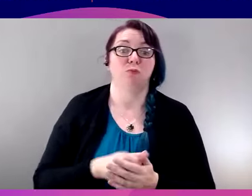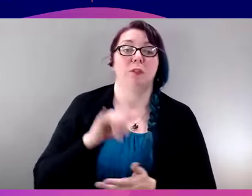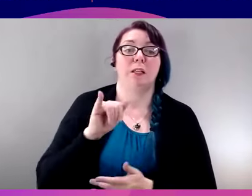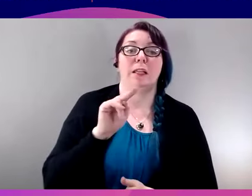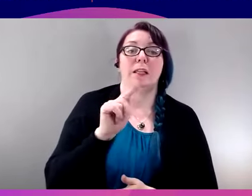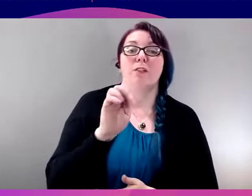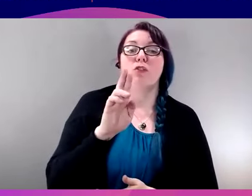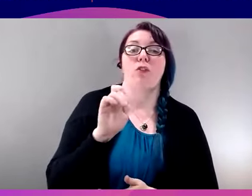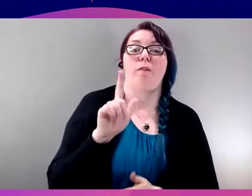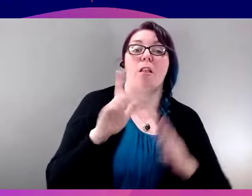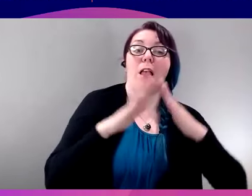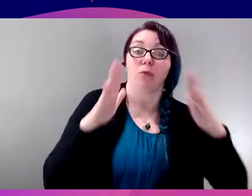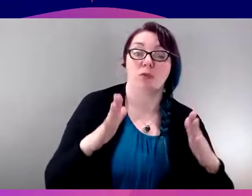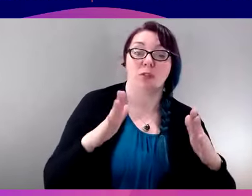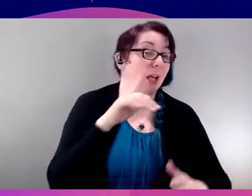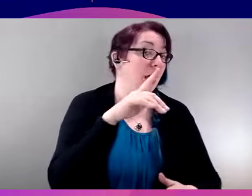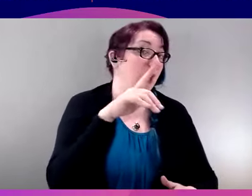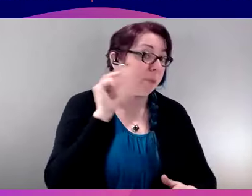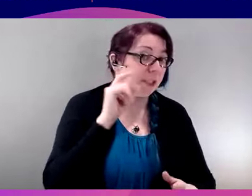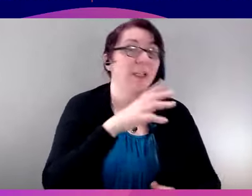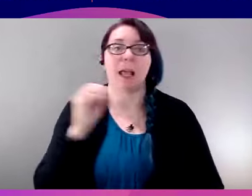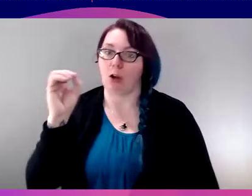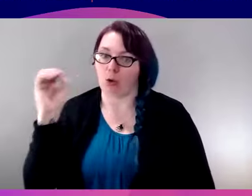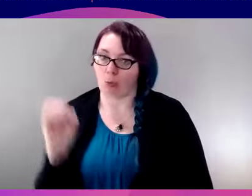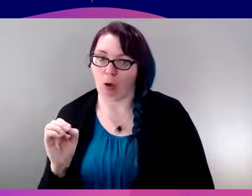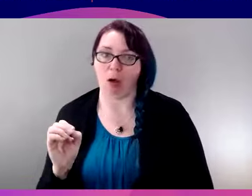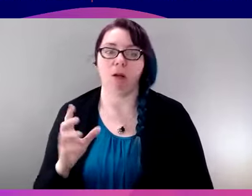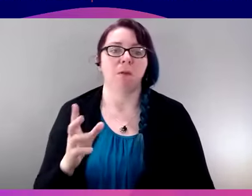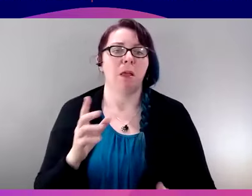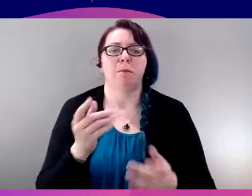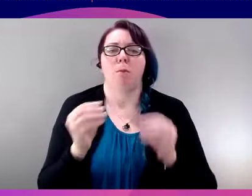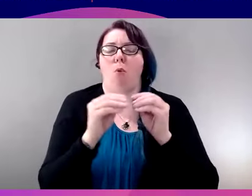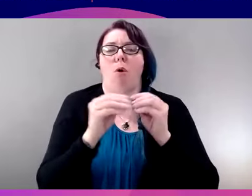Ontario Association of Interval and Transition Houses.